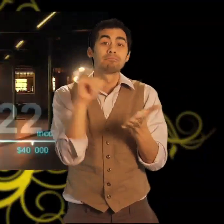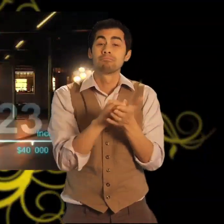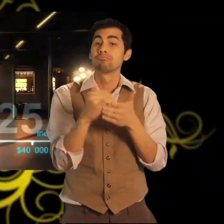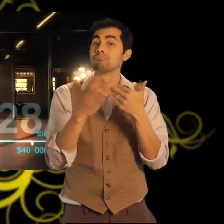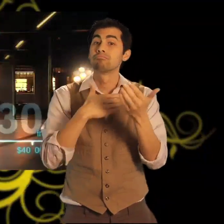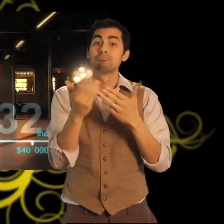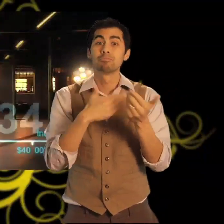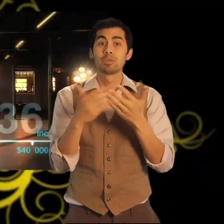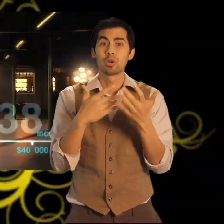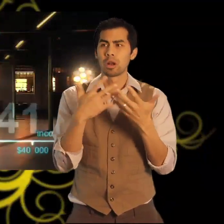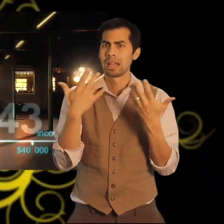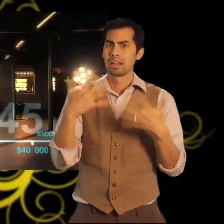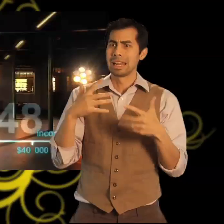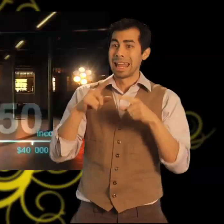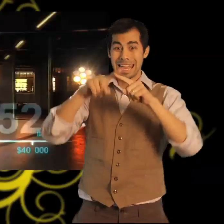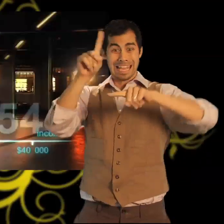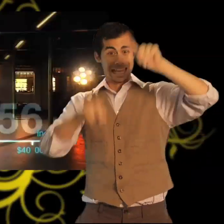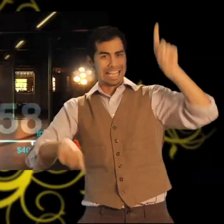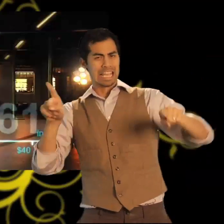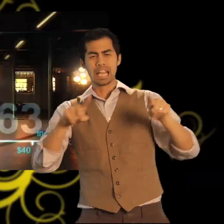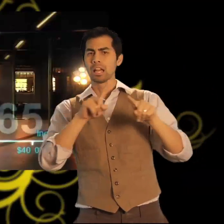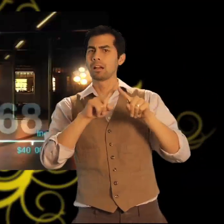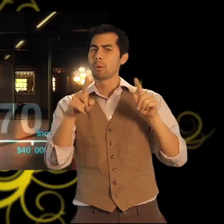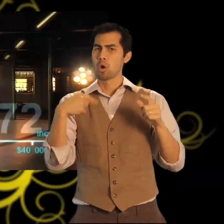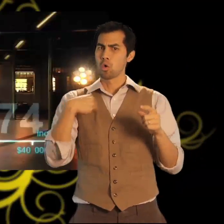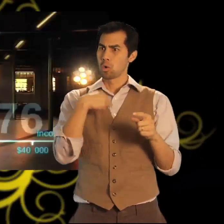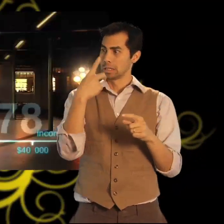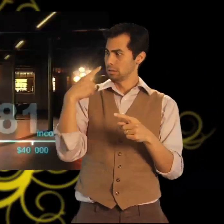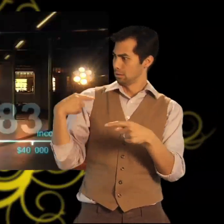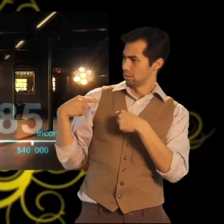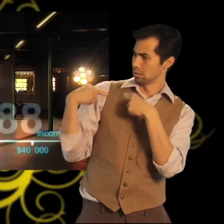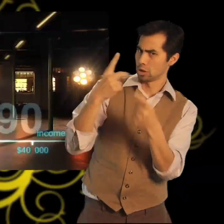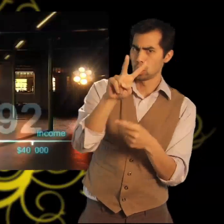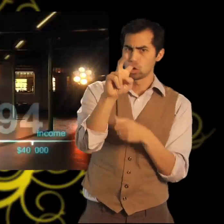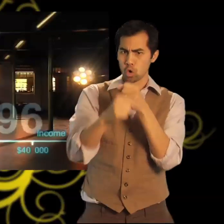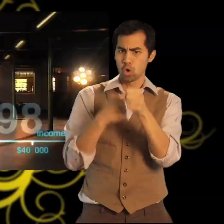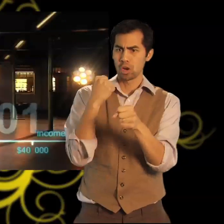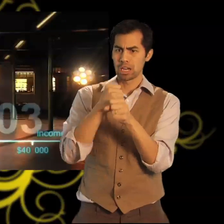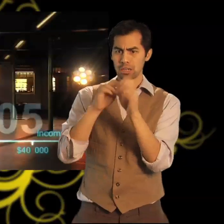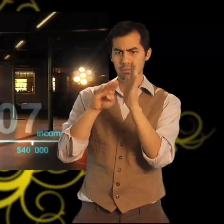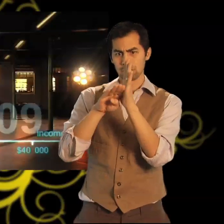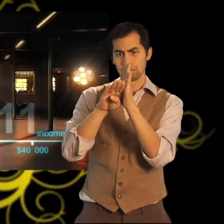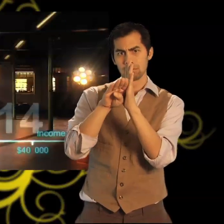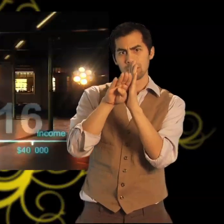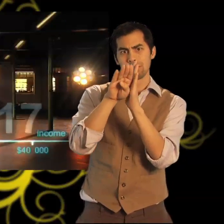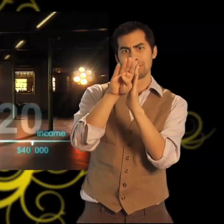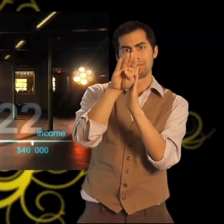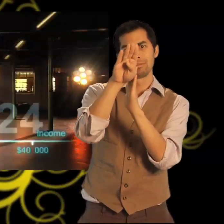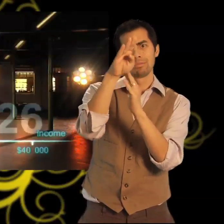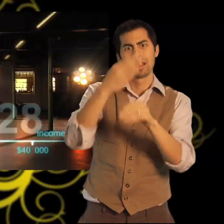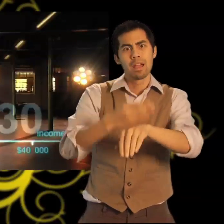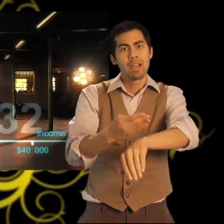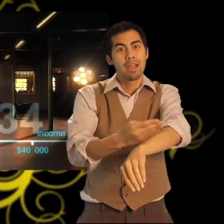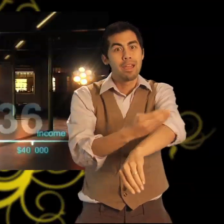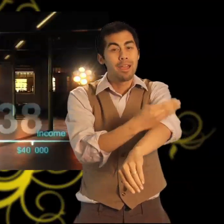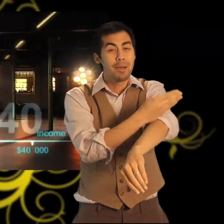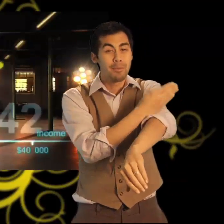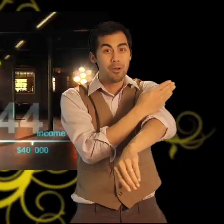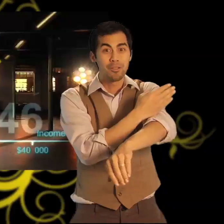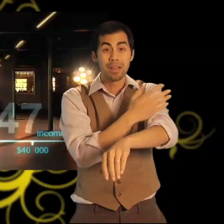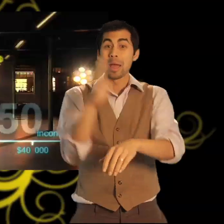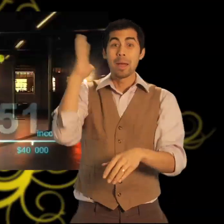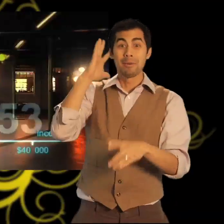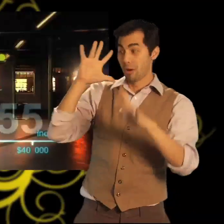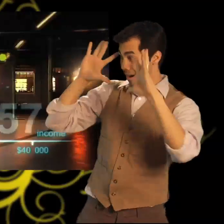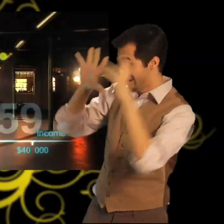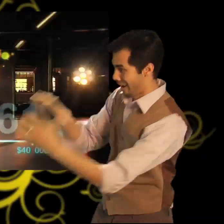And yet, despite the enormous disparities today, we have seen 200 years of remarkable progress. That